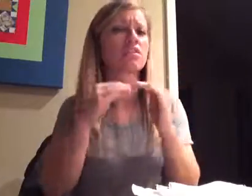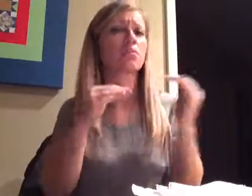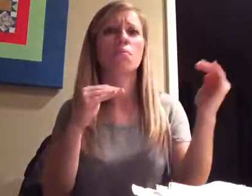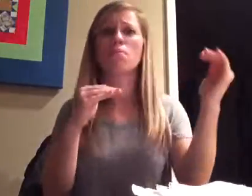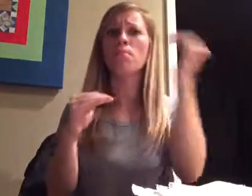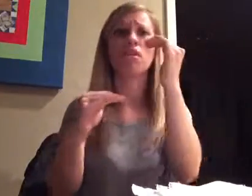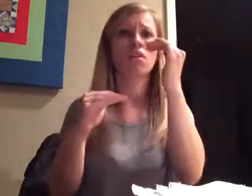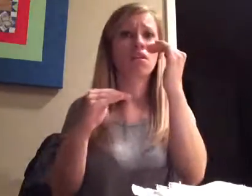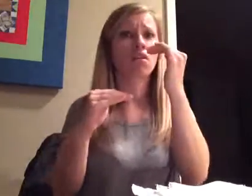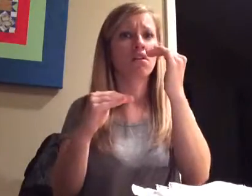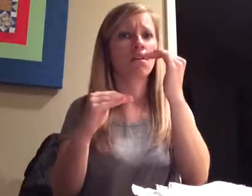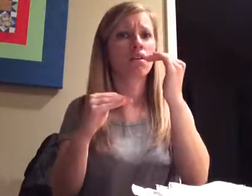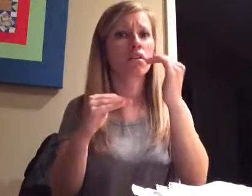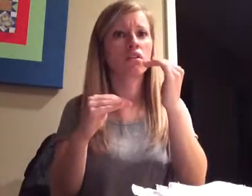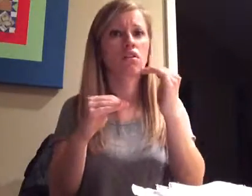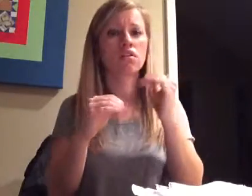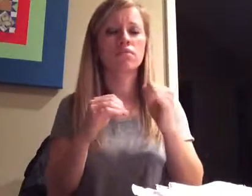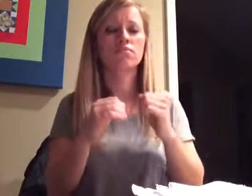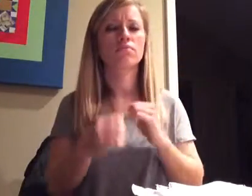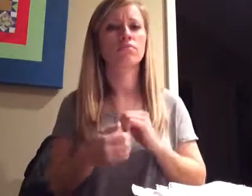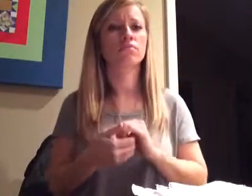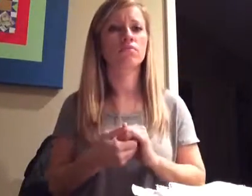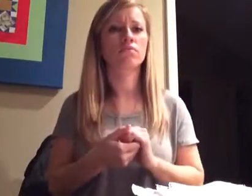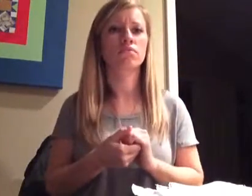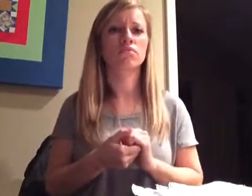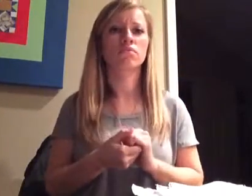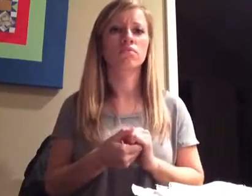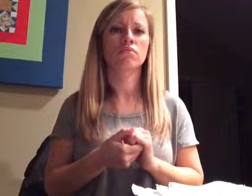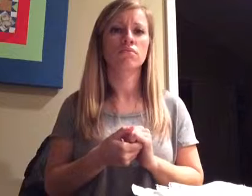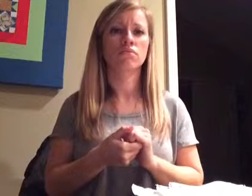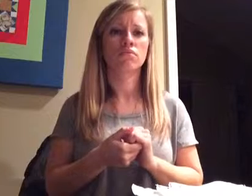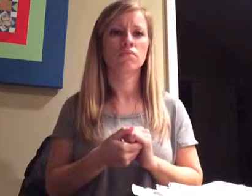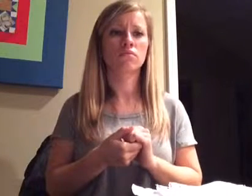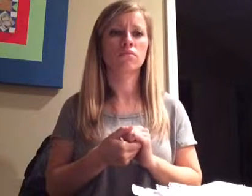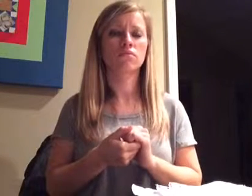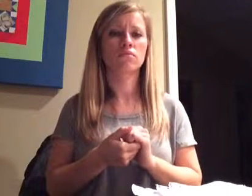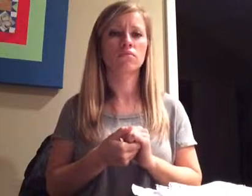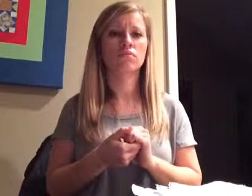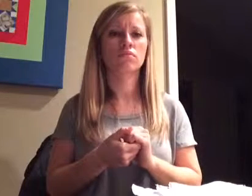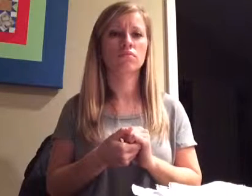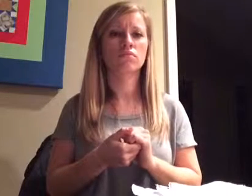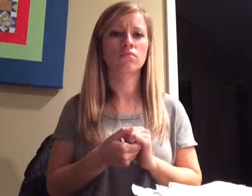bounds of our imagination. For better or for worse.